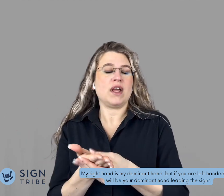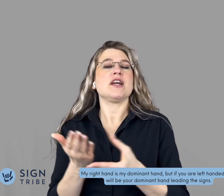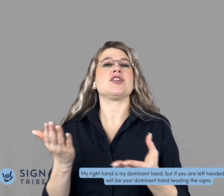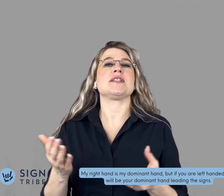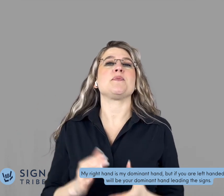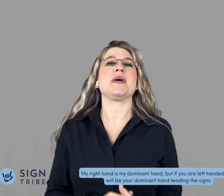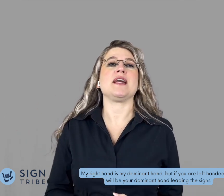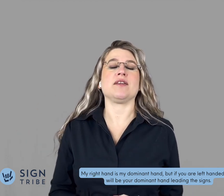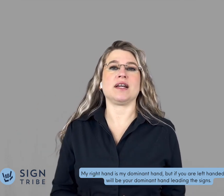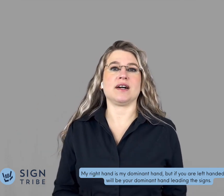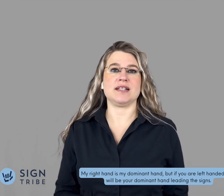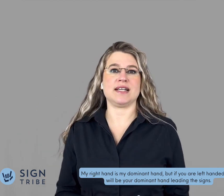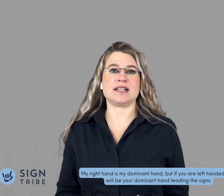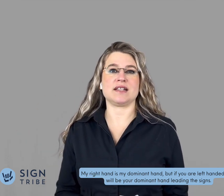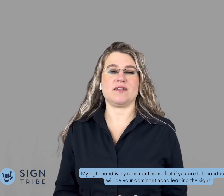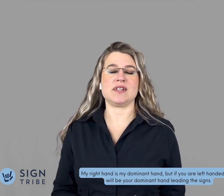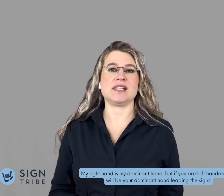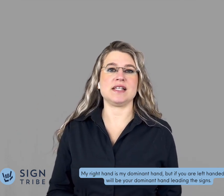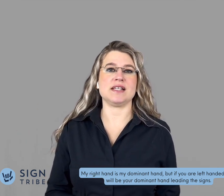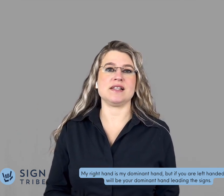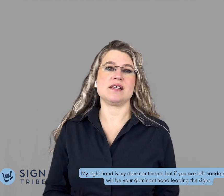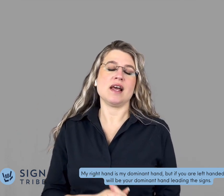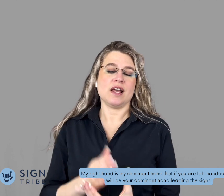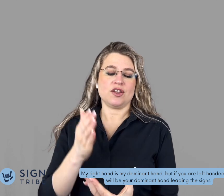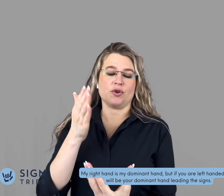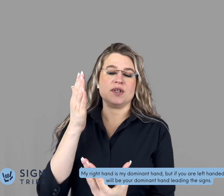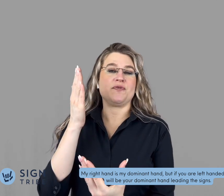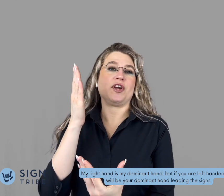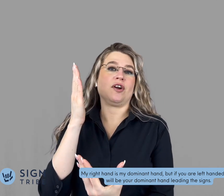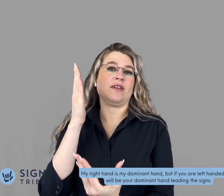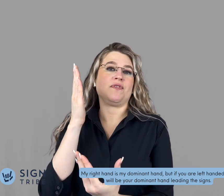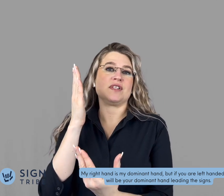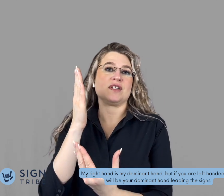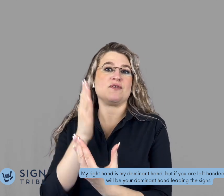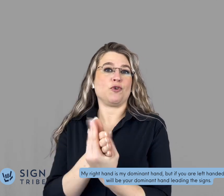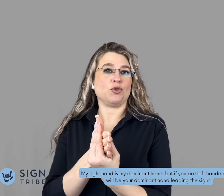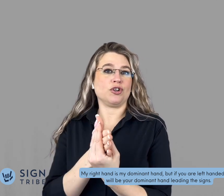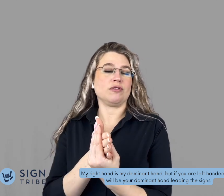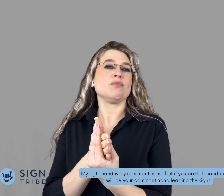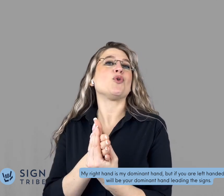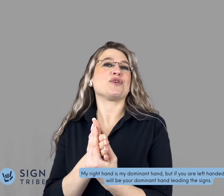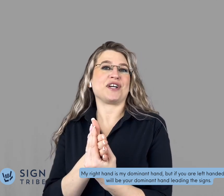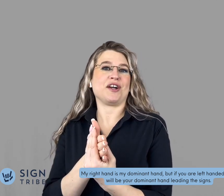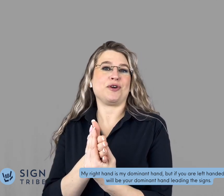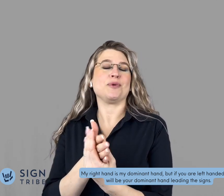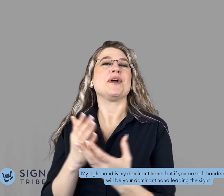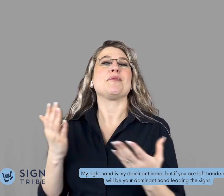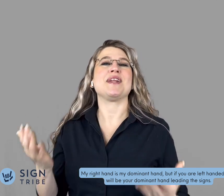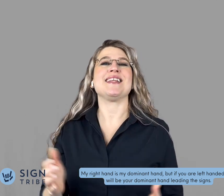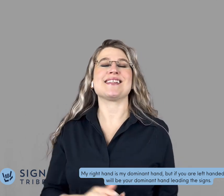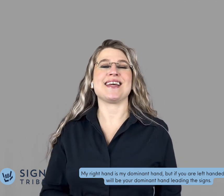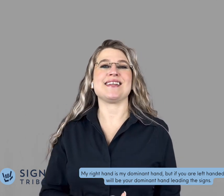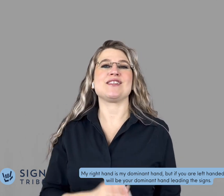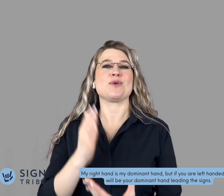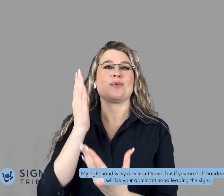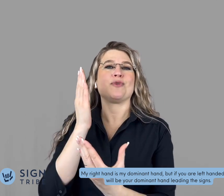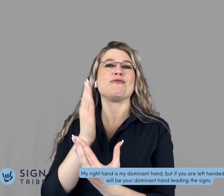Just depending on the context of the sentence, you're going to figure out if this is folder or taco. But in this case,